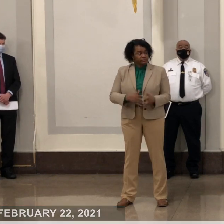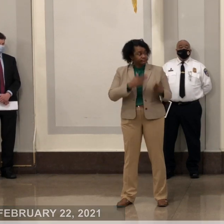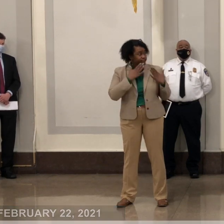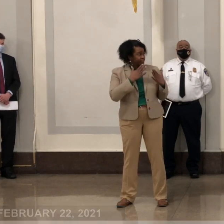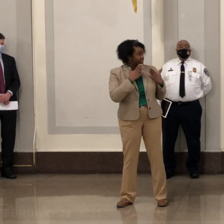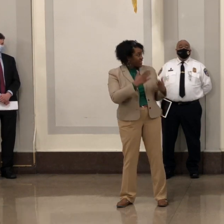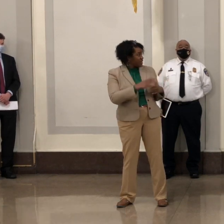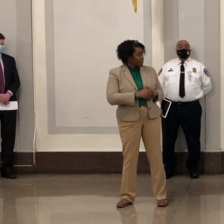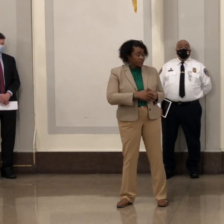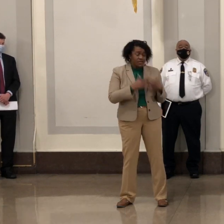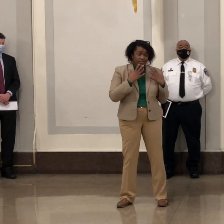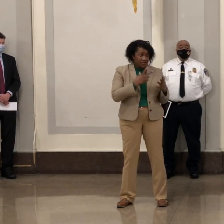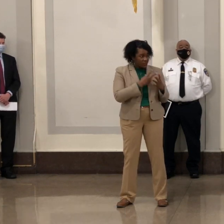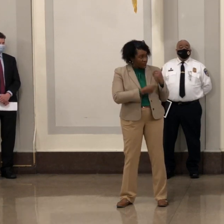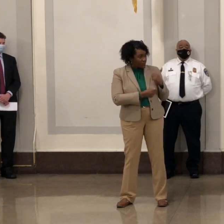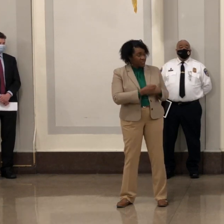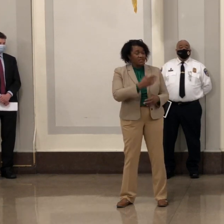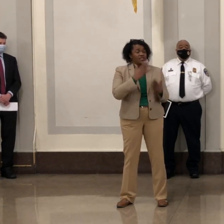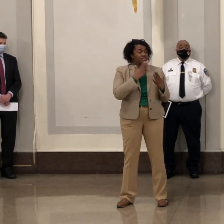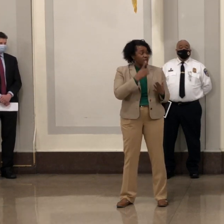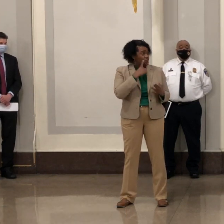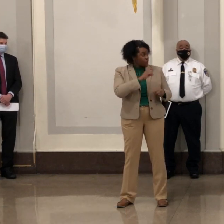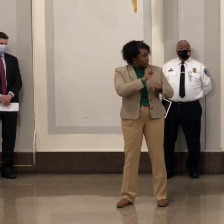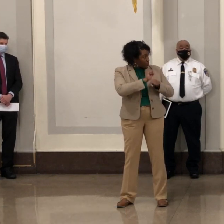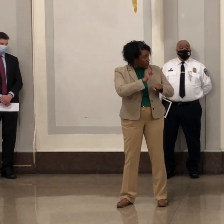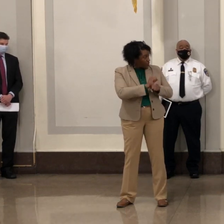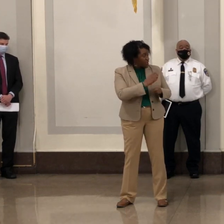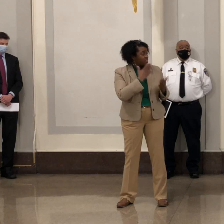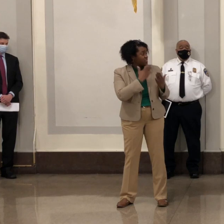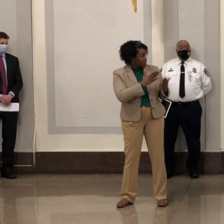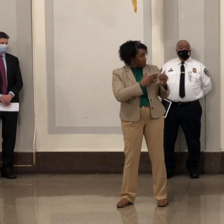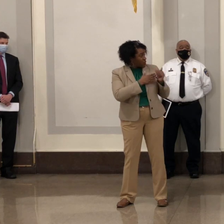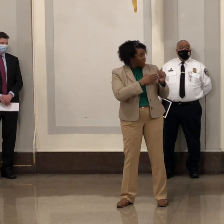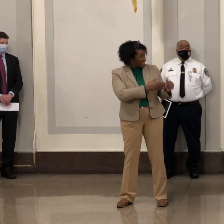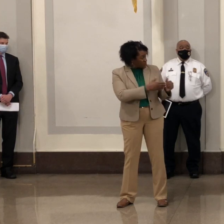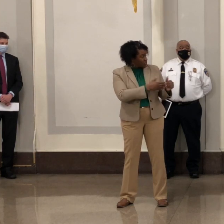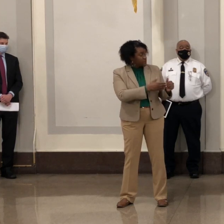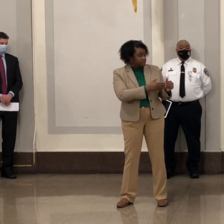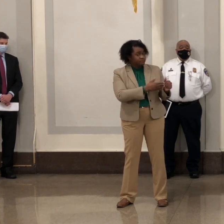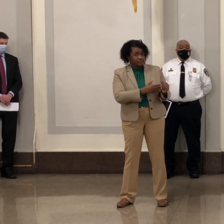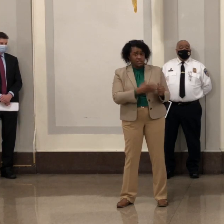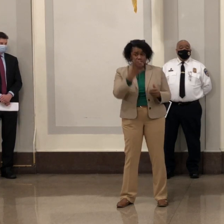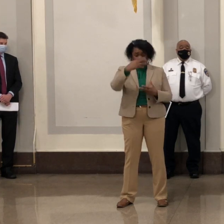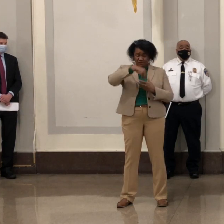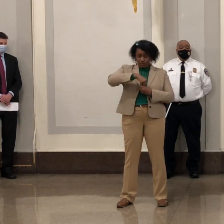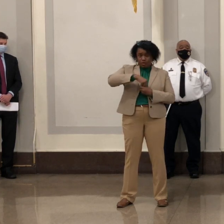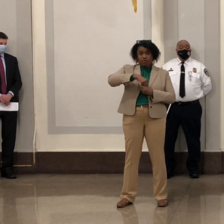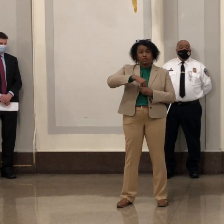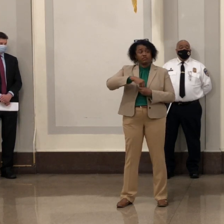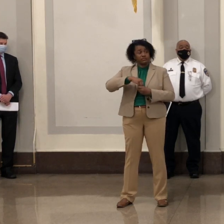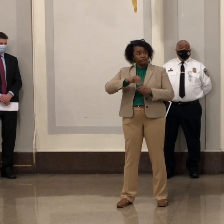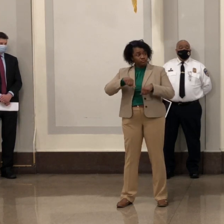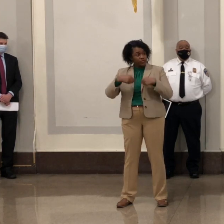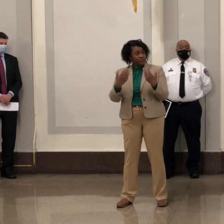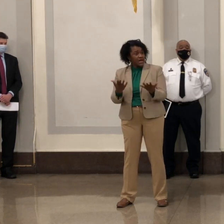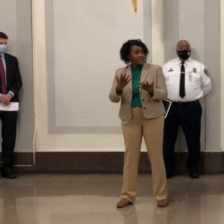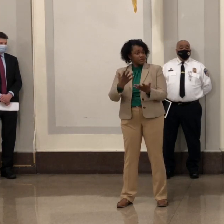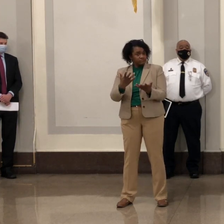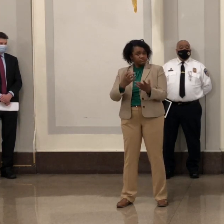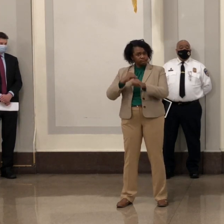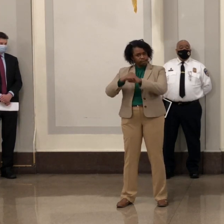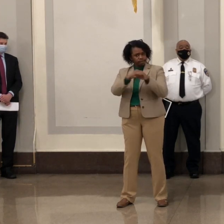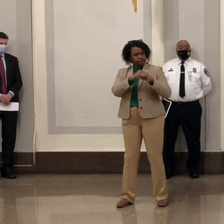Thank you. Thank you both, and thank you for your work, and thank you for your leadership and being a part of the fight by getting